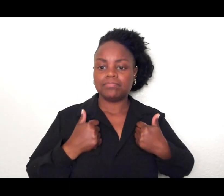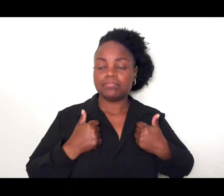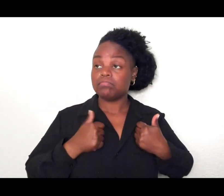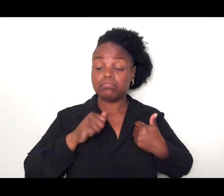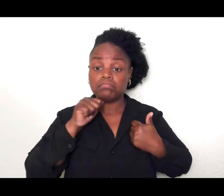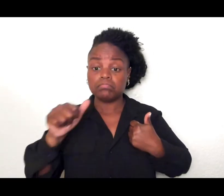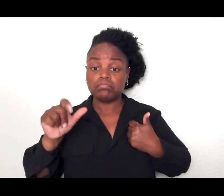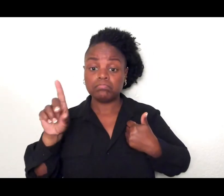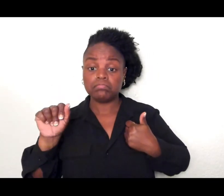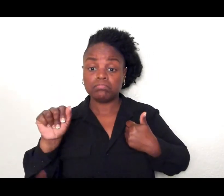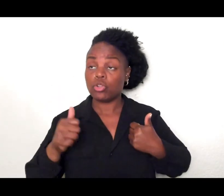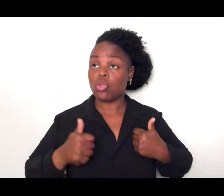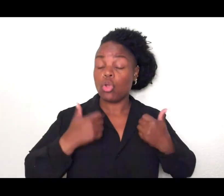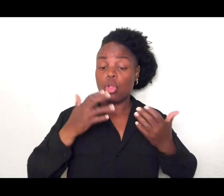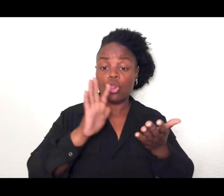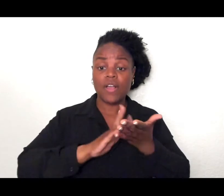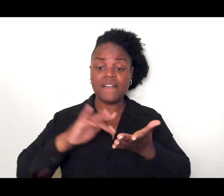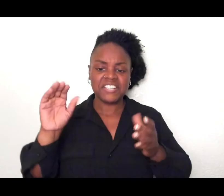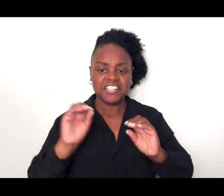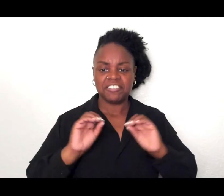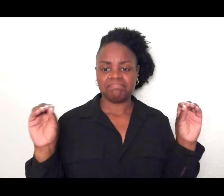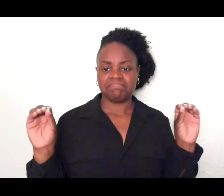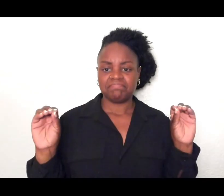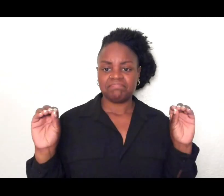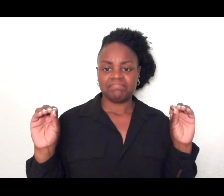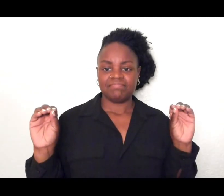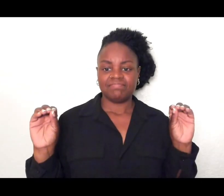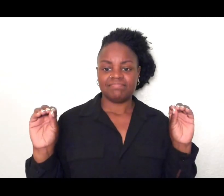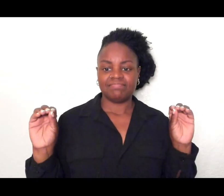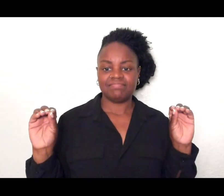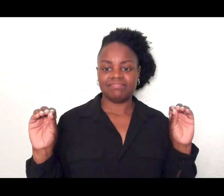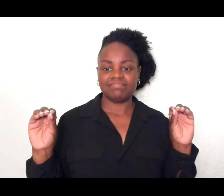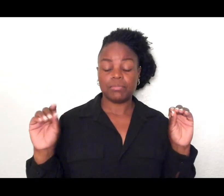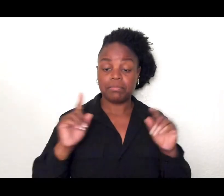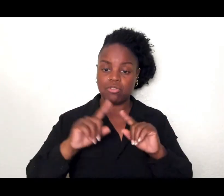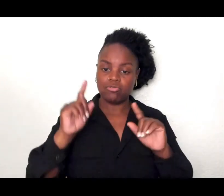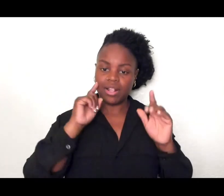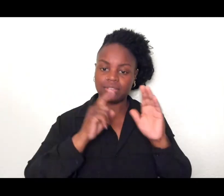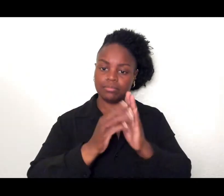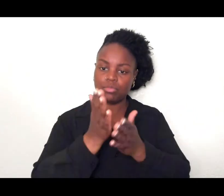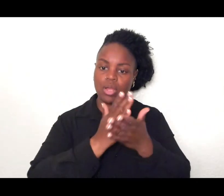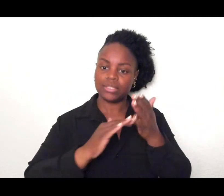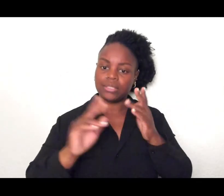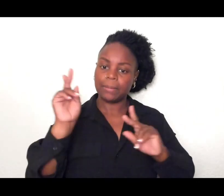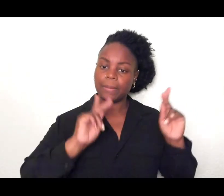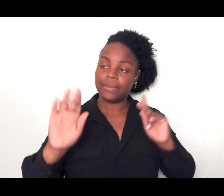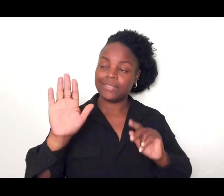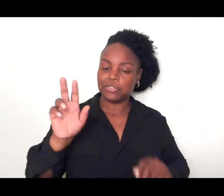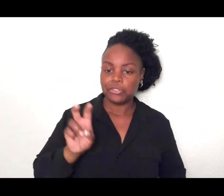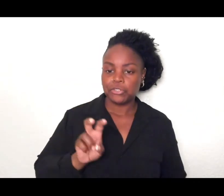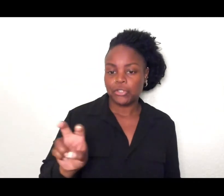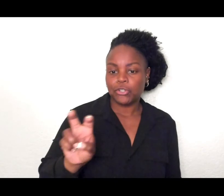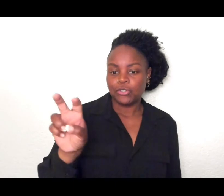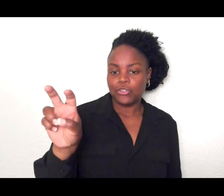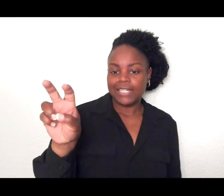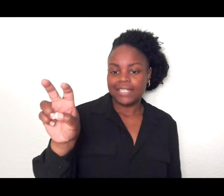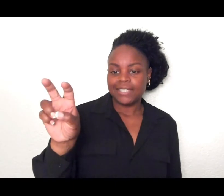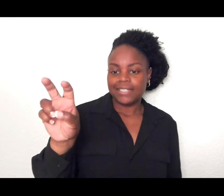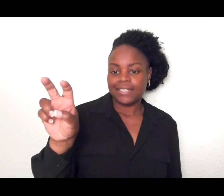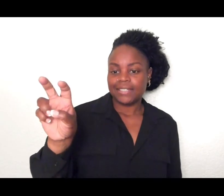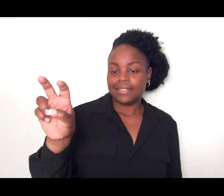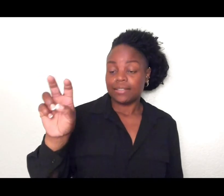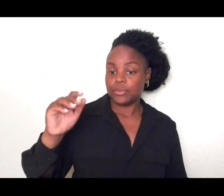are. Our will to live is greater than your ability to get rid of us, no matter how hard you